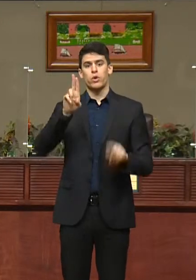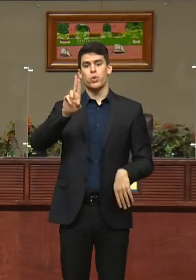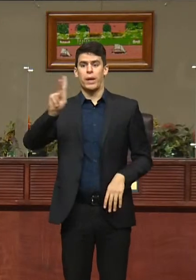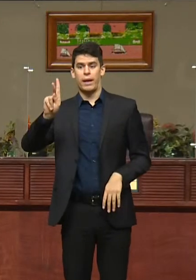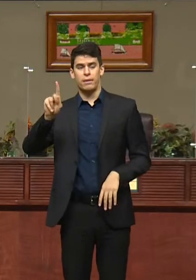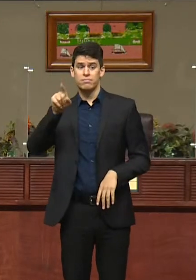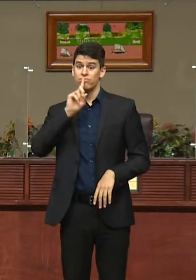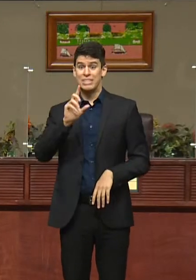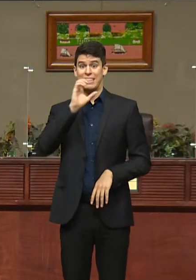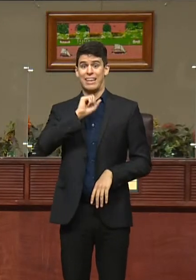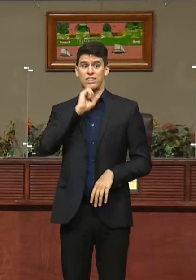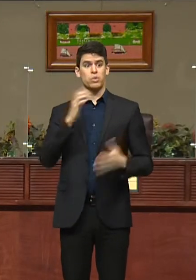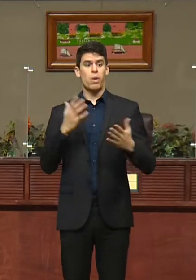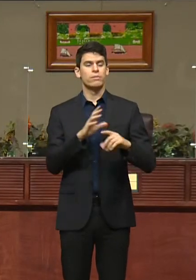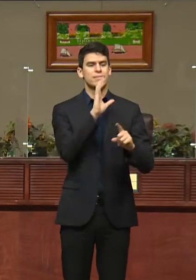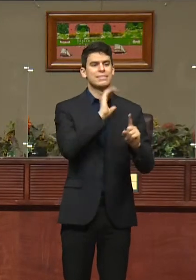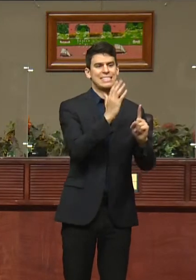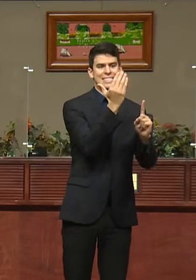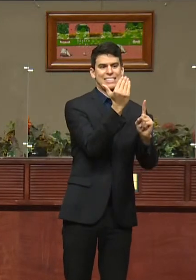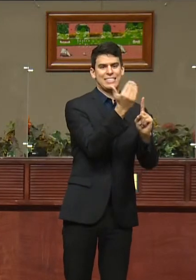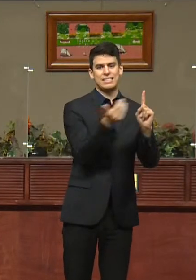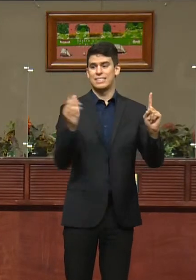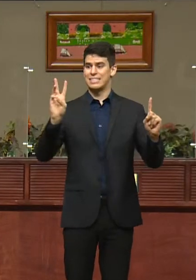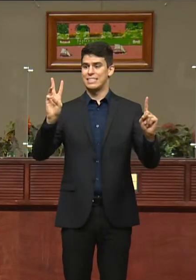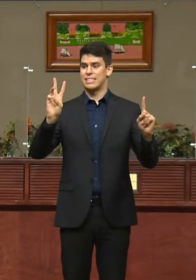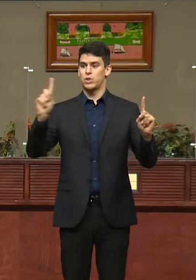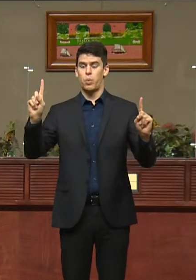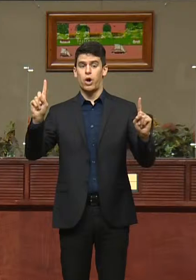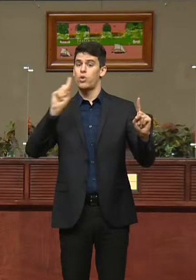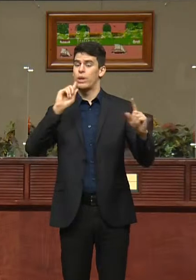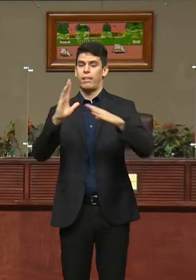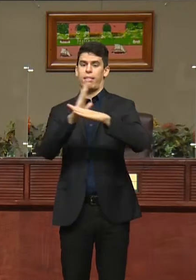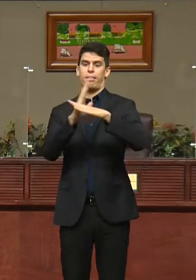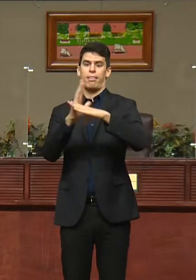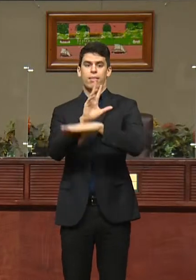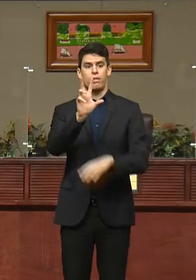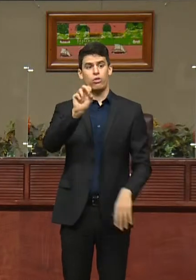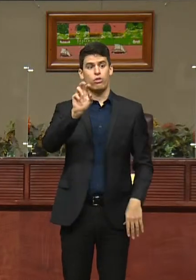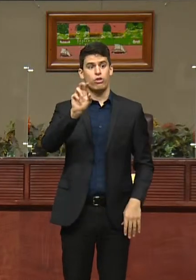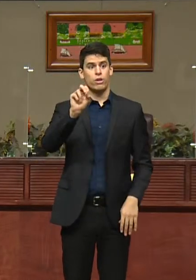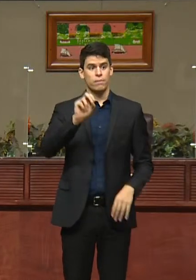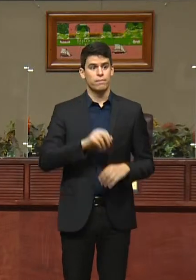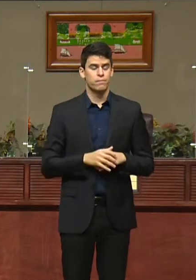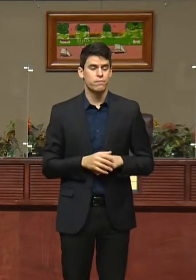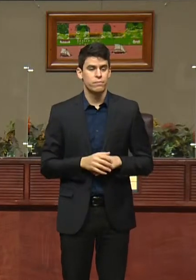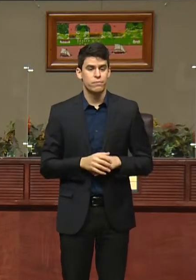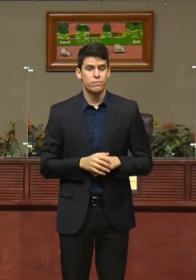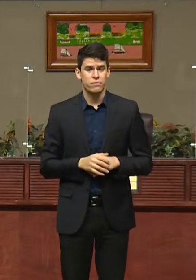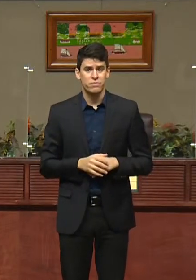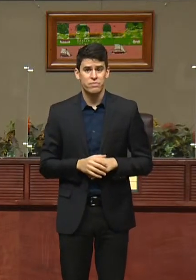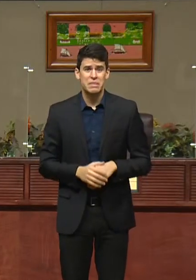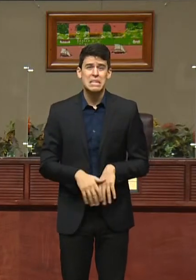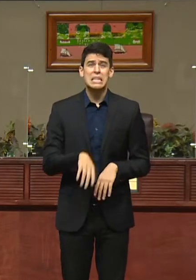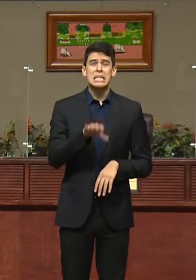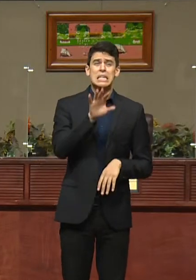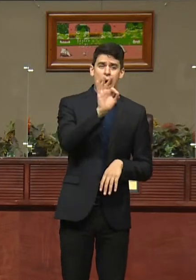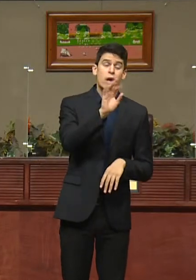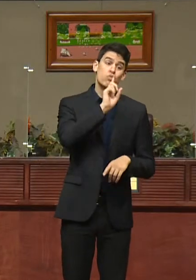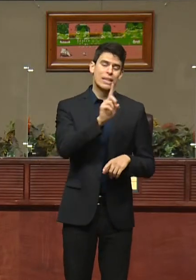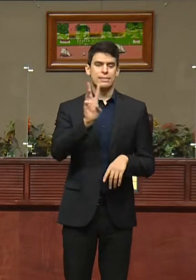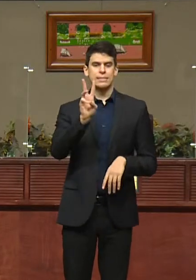age range from 15 to 61, with a median age of 30. 9 or 64% are